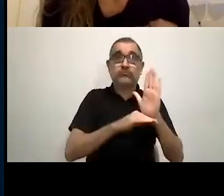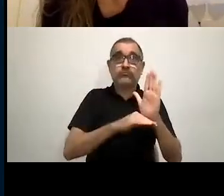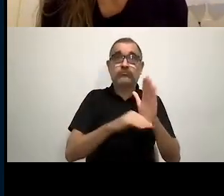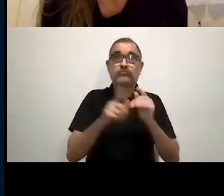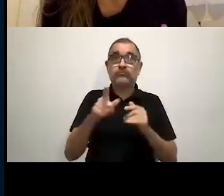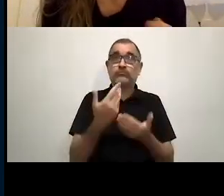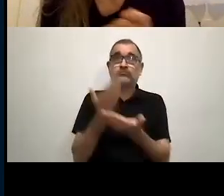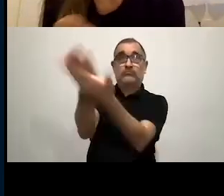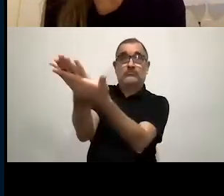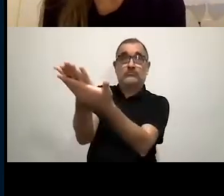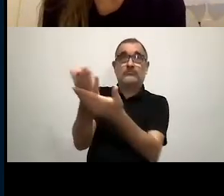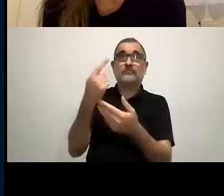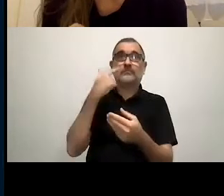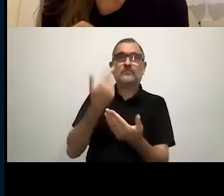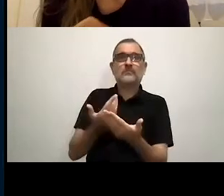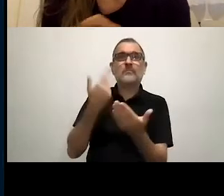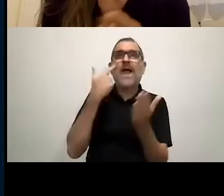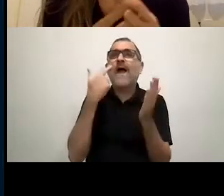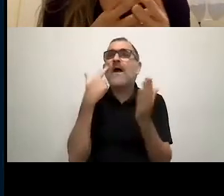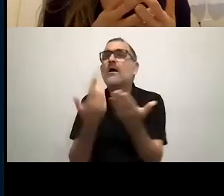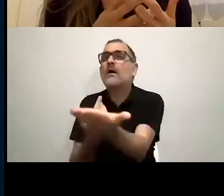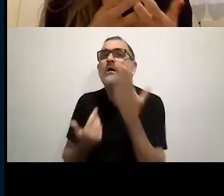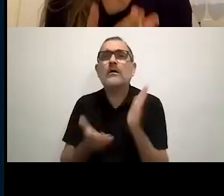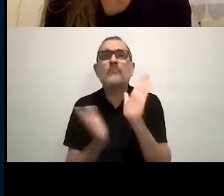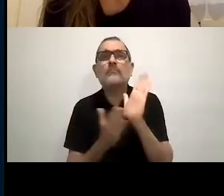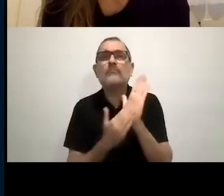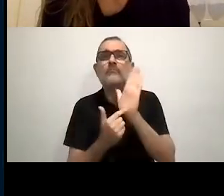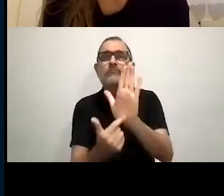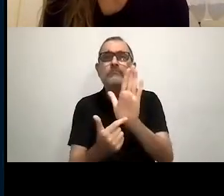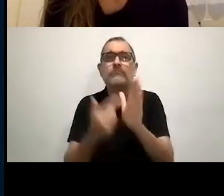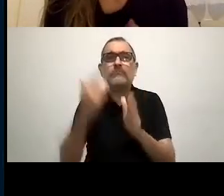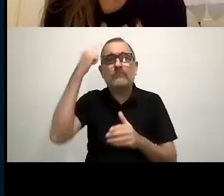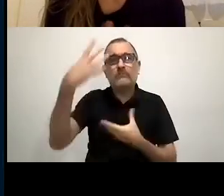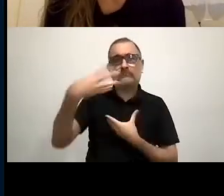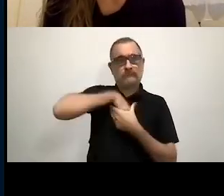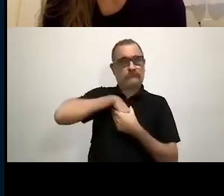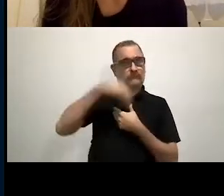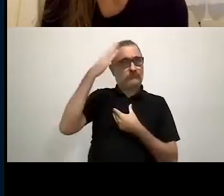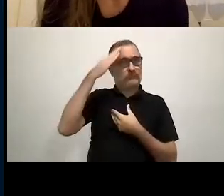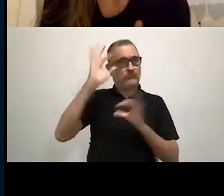become accredited or pre-accredited, and then you pass the accreditation test,